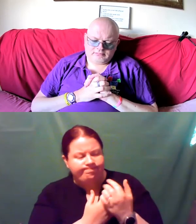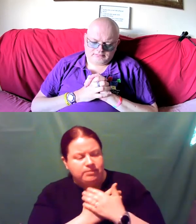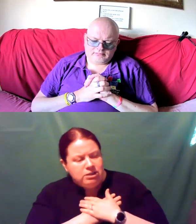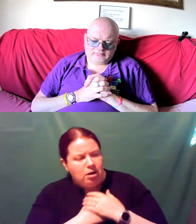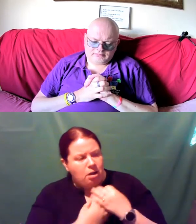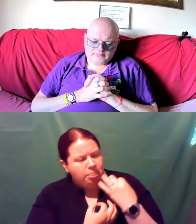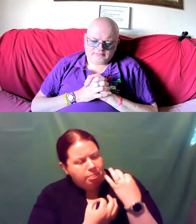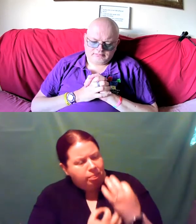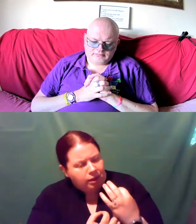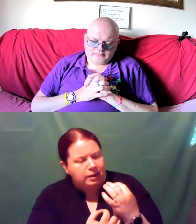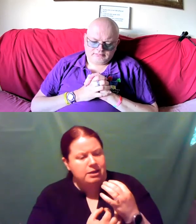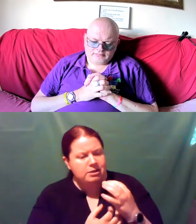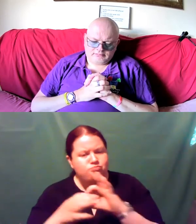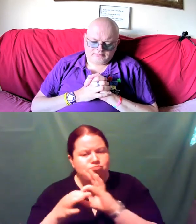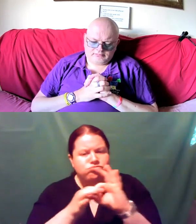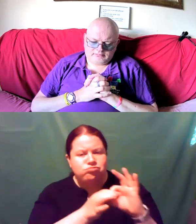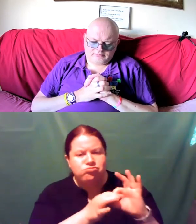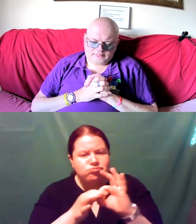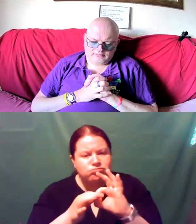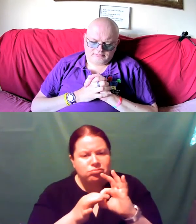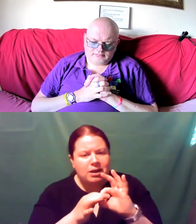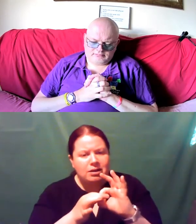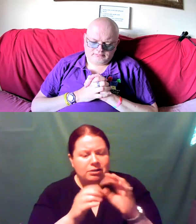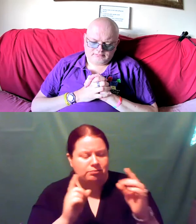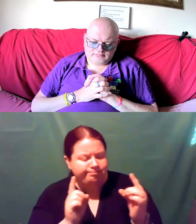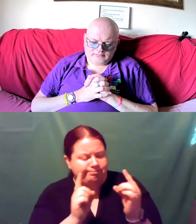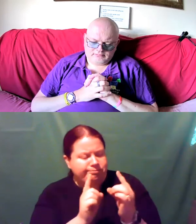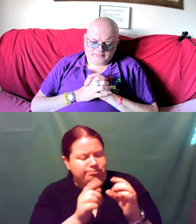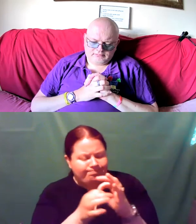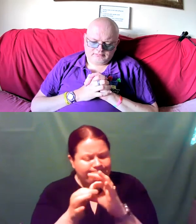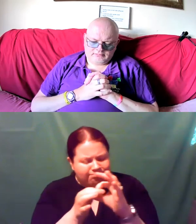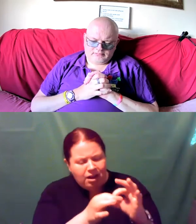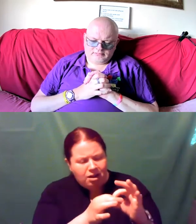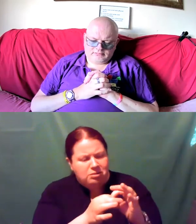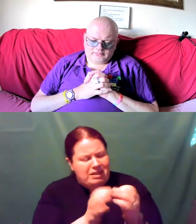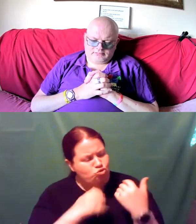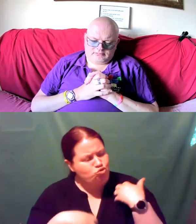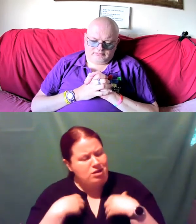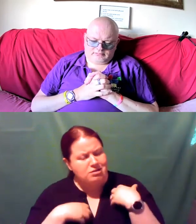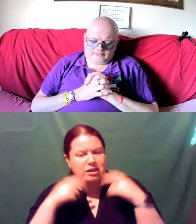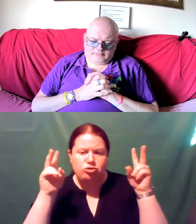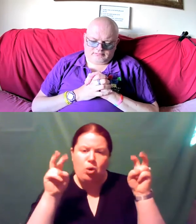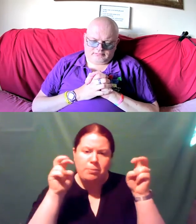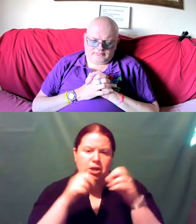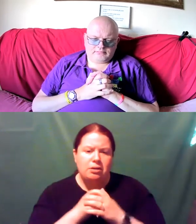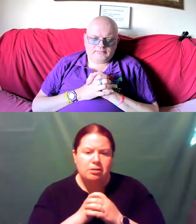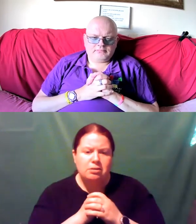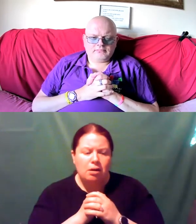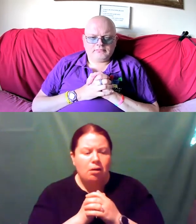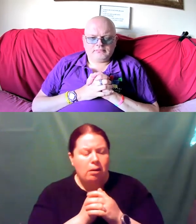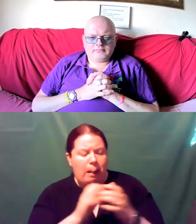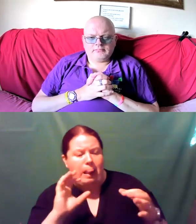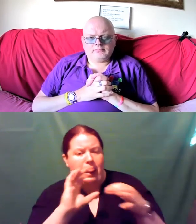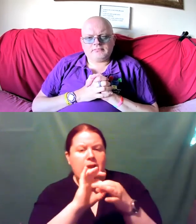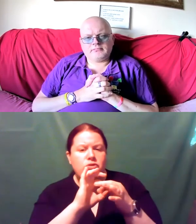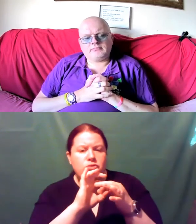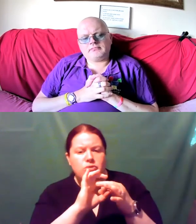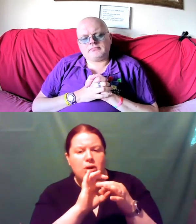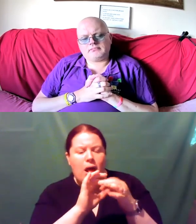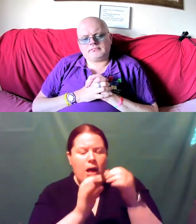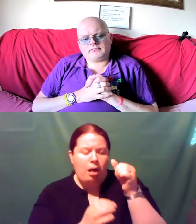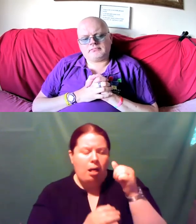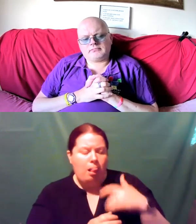to me, it seemed like that was a really interesting subject that was allied to the whole living in love and faith conversation. I wondered if you